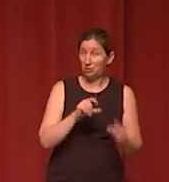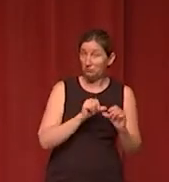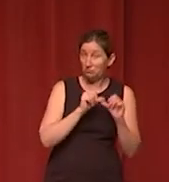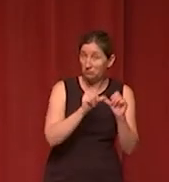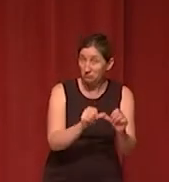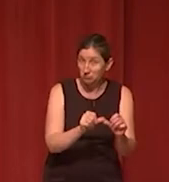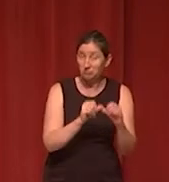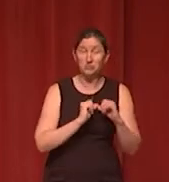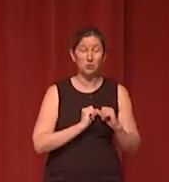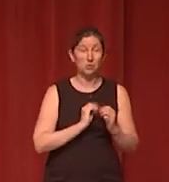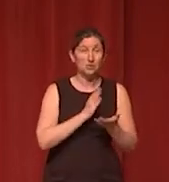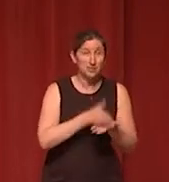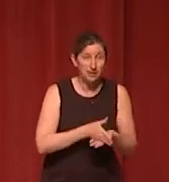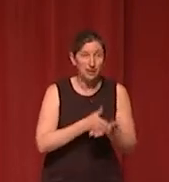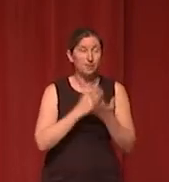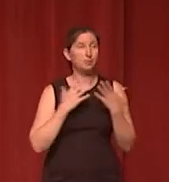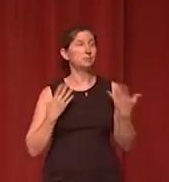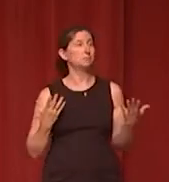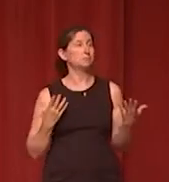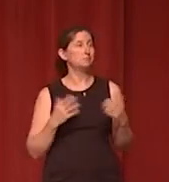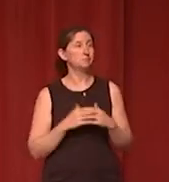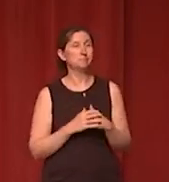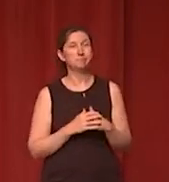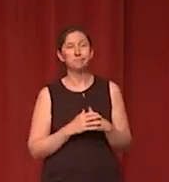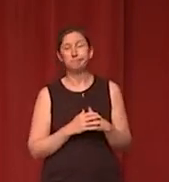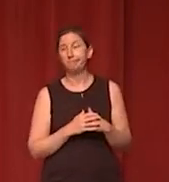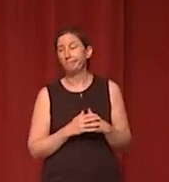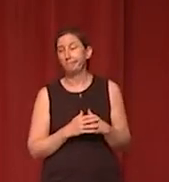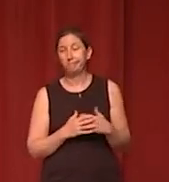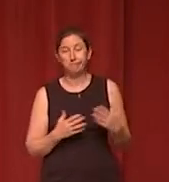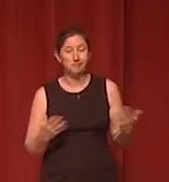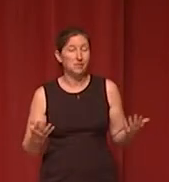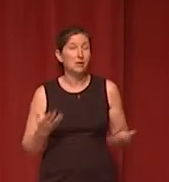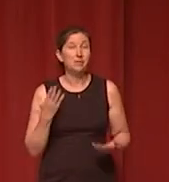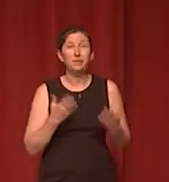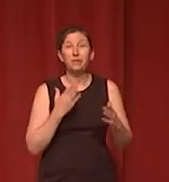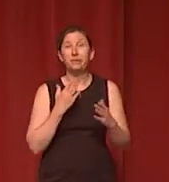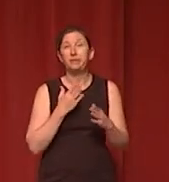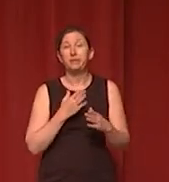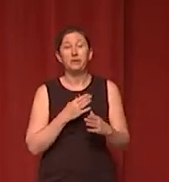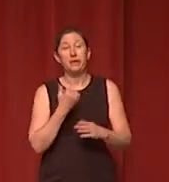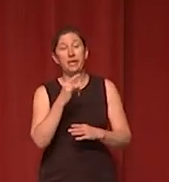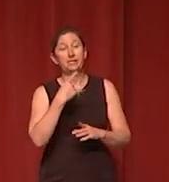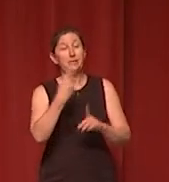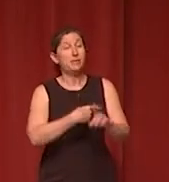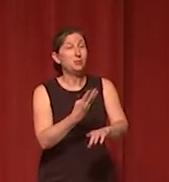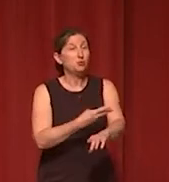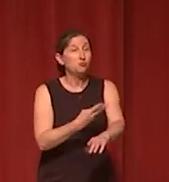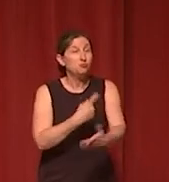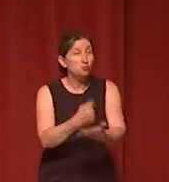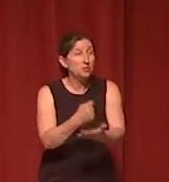it stopped and did the amyloid levels begin to rise back, and did that even